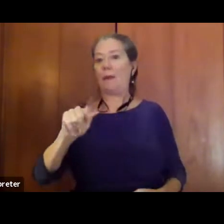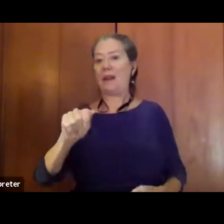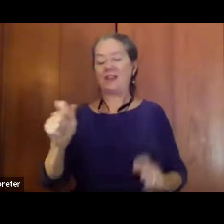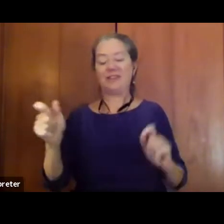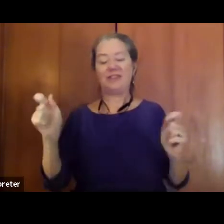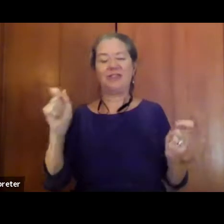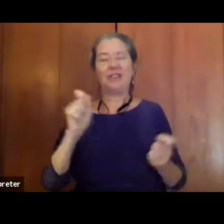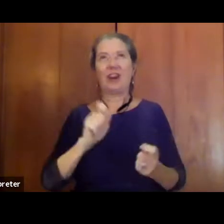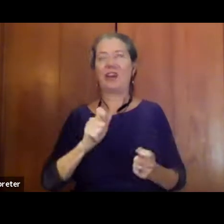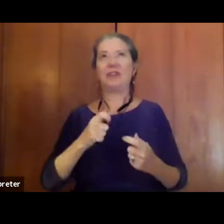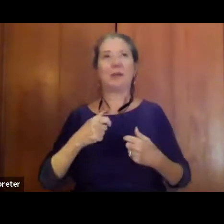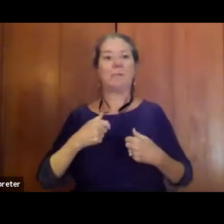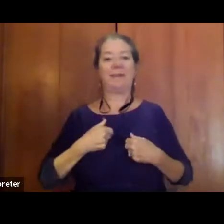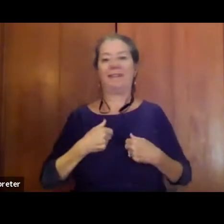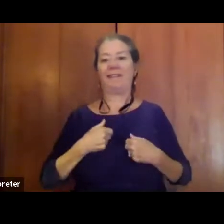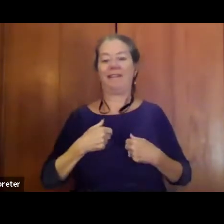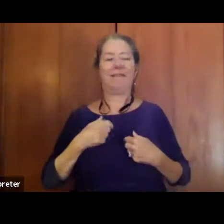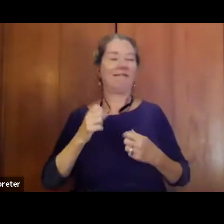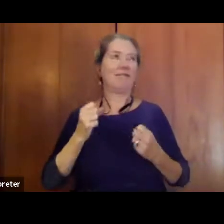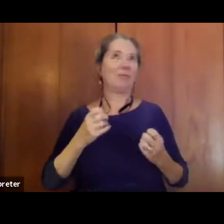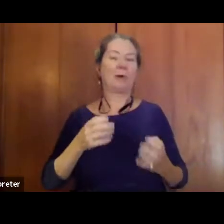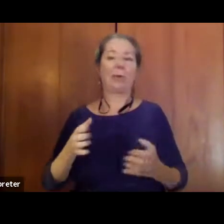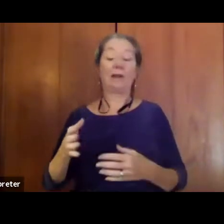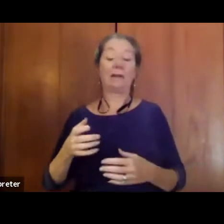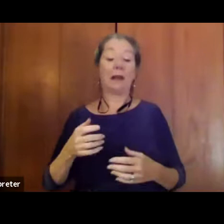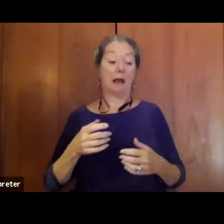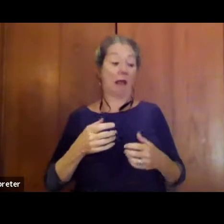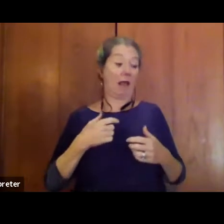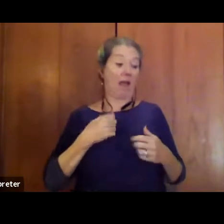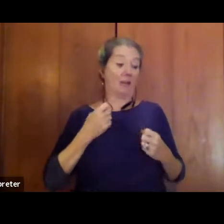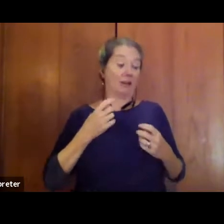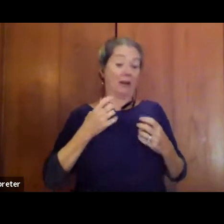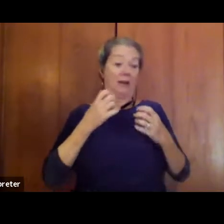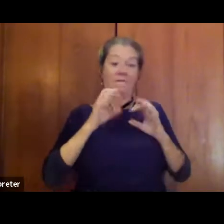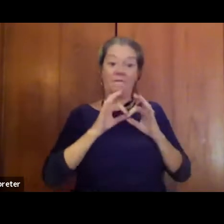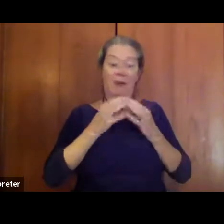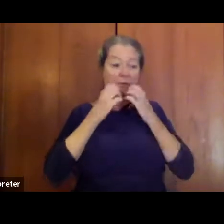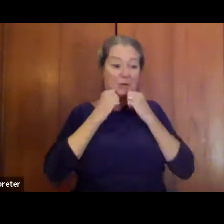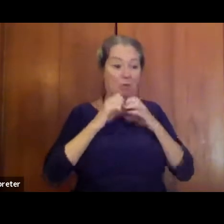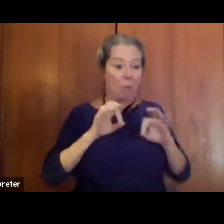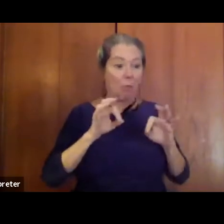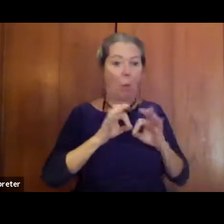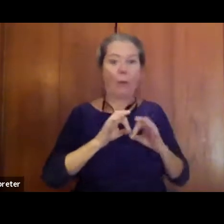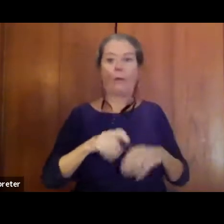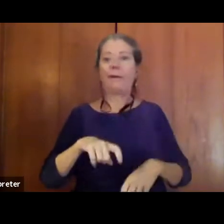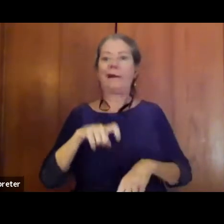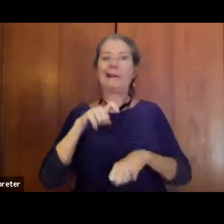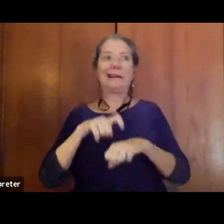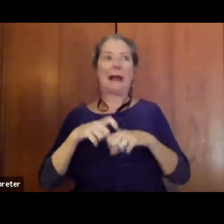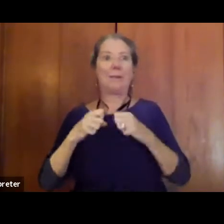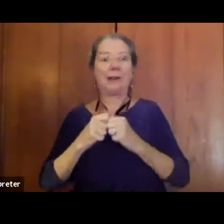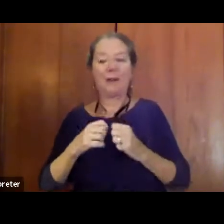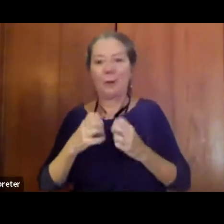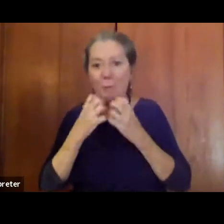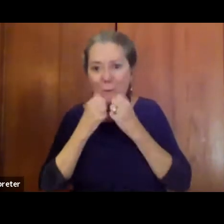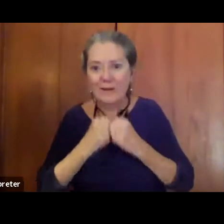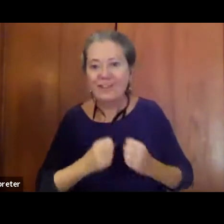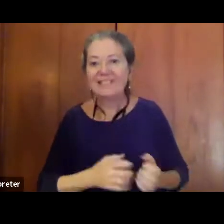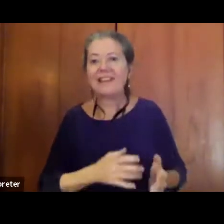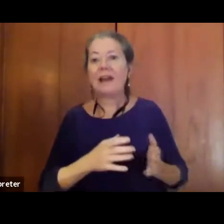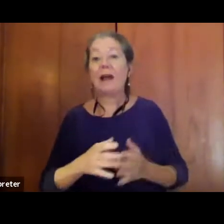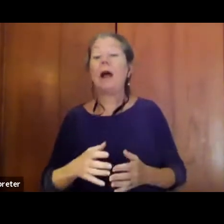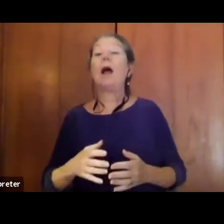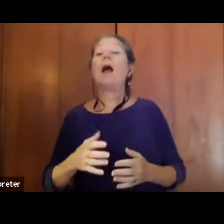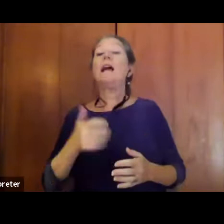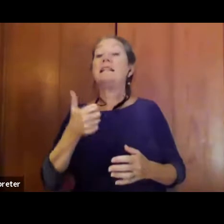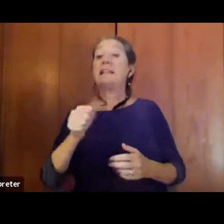most important thing that we have and that time together is precious. About 10 years after when we left